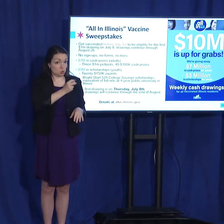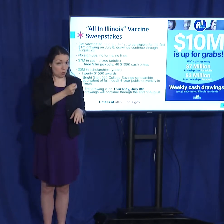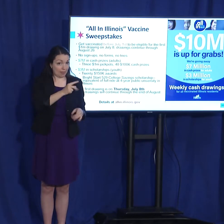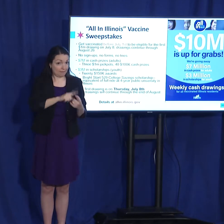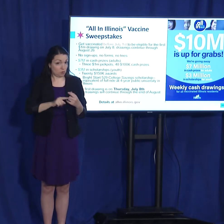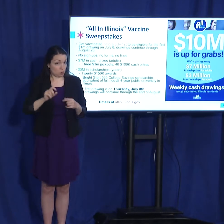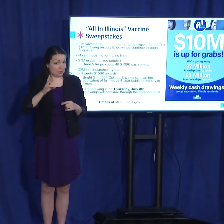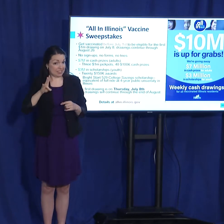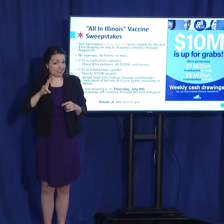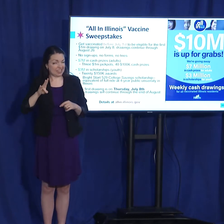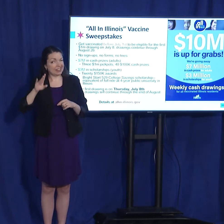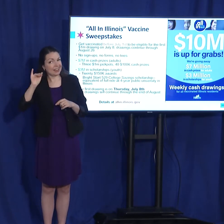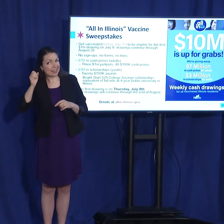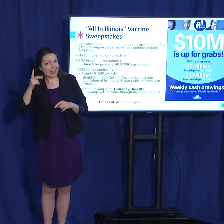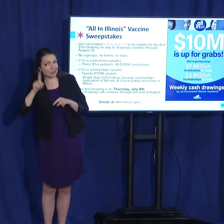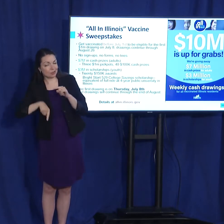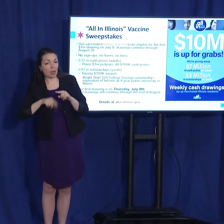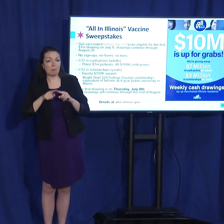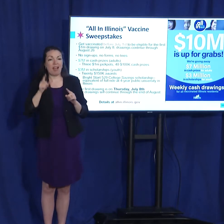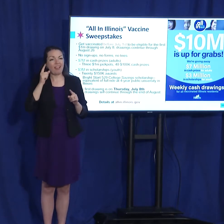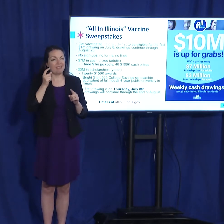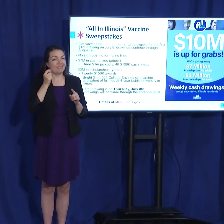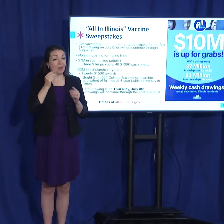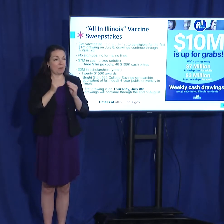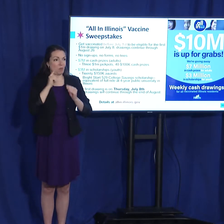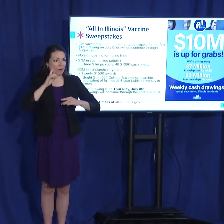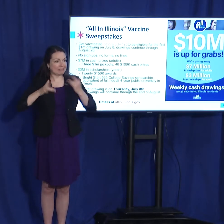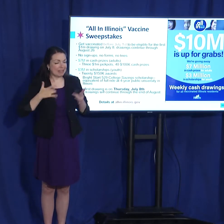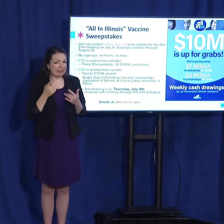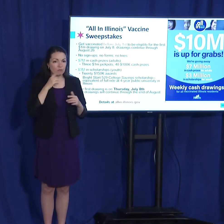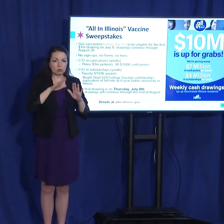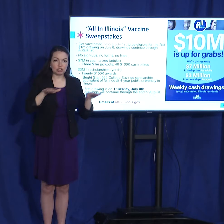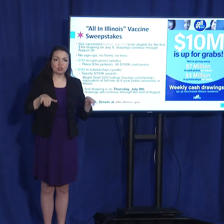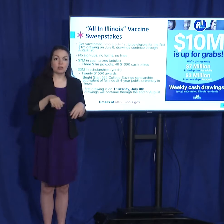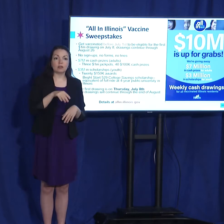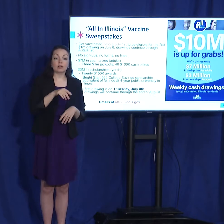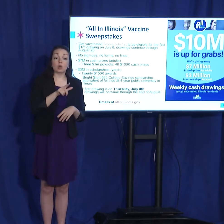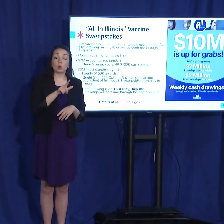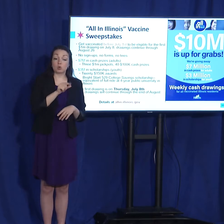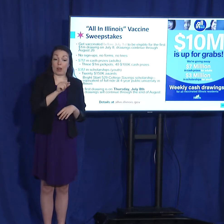can't get a cash prize, but I'm actually even more excited about this. There are 20